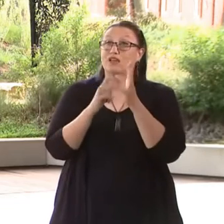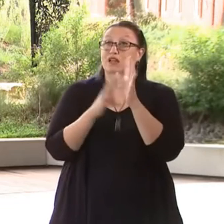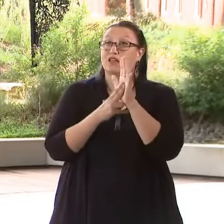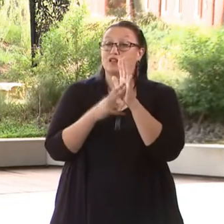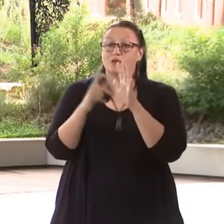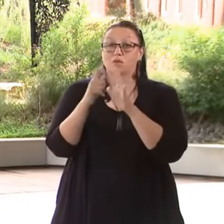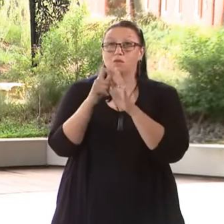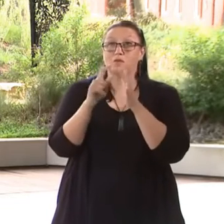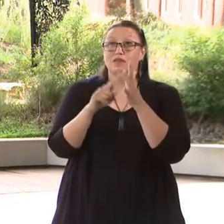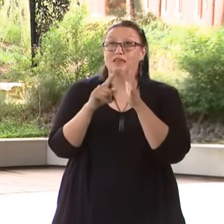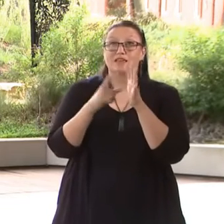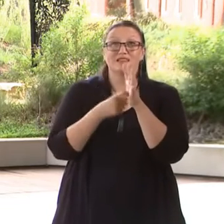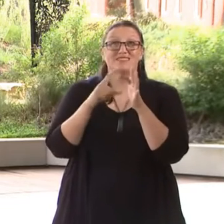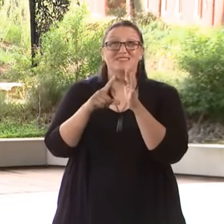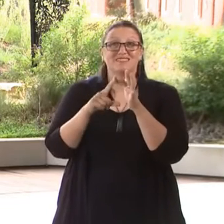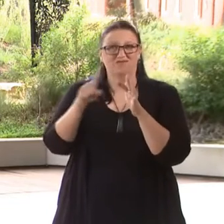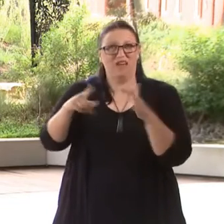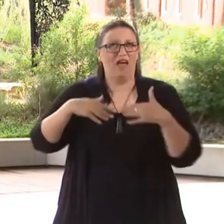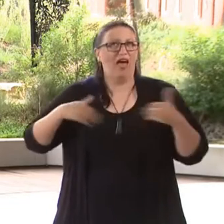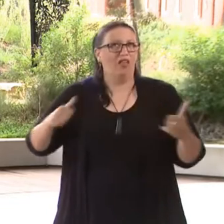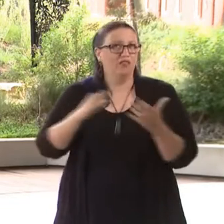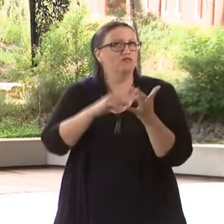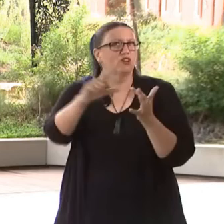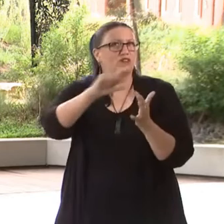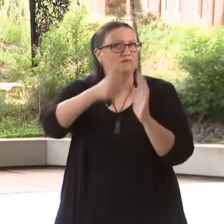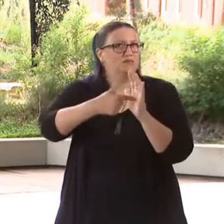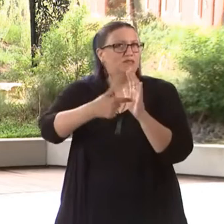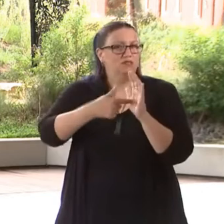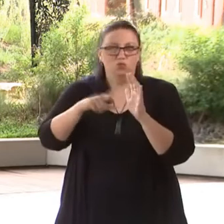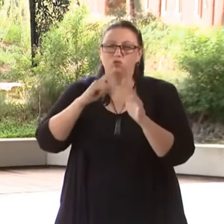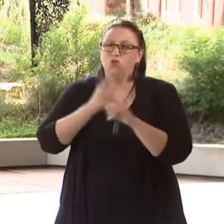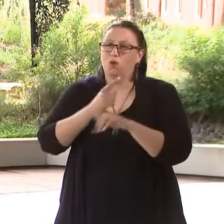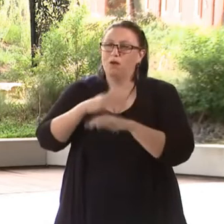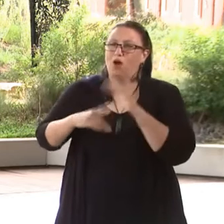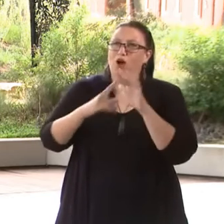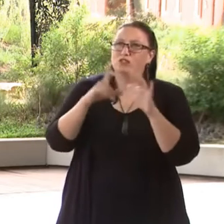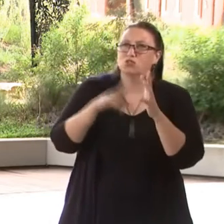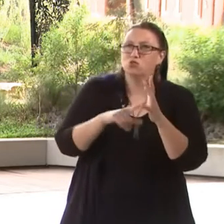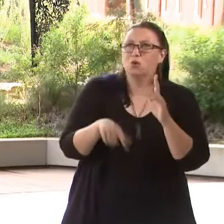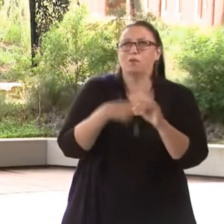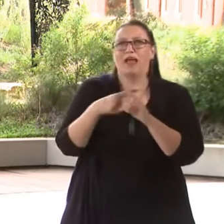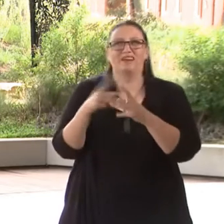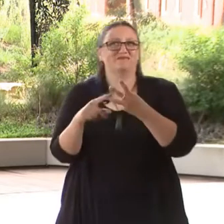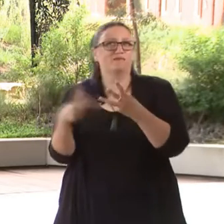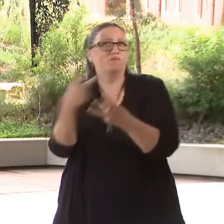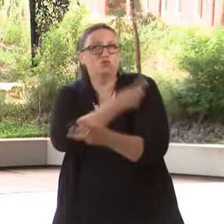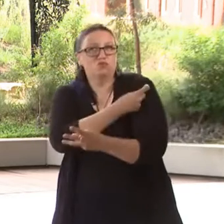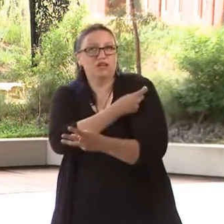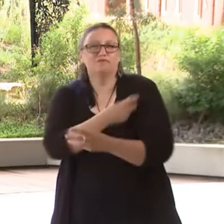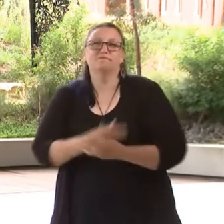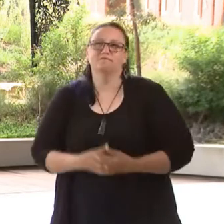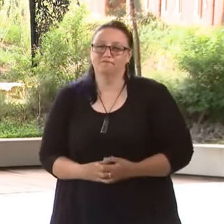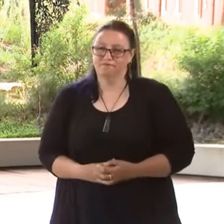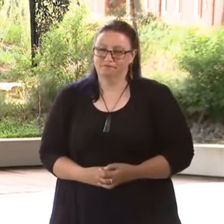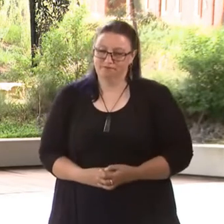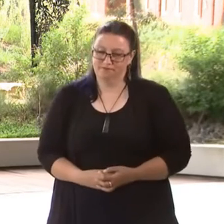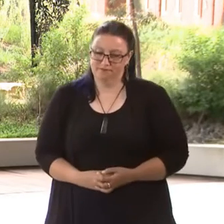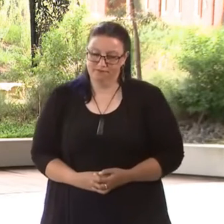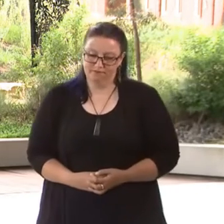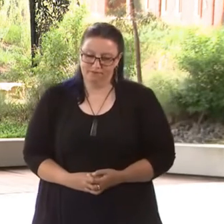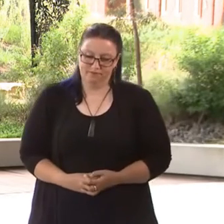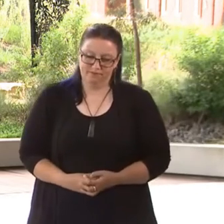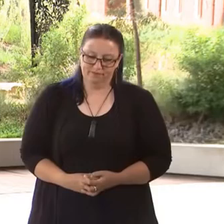to hospitalisations and ICUs, as well as our booster shot and vaccination program.